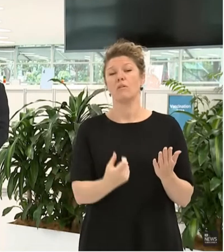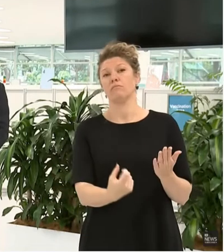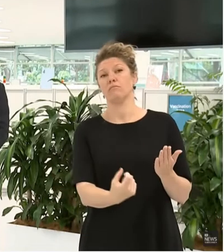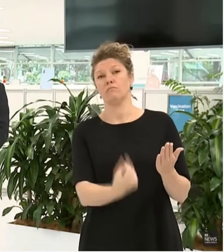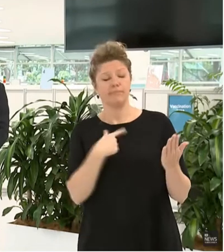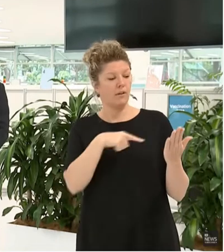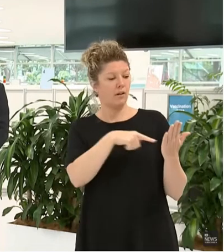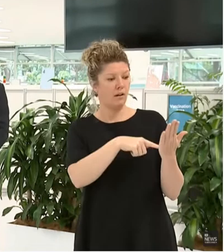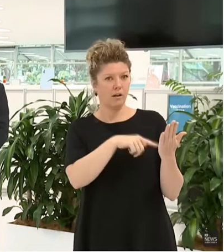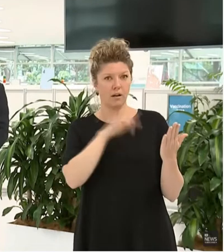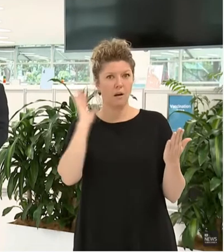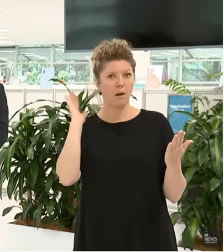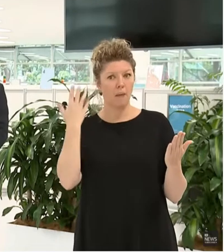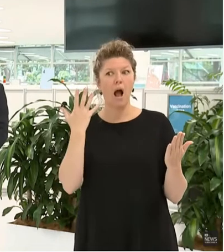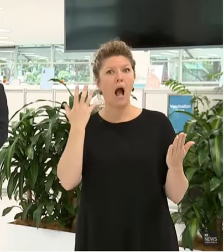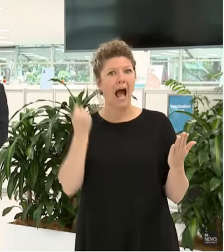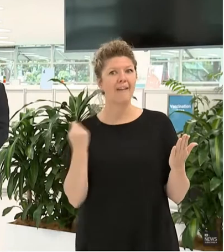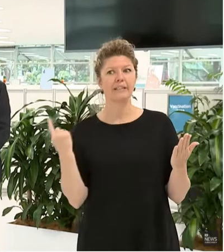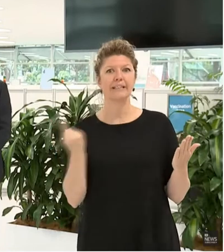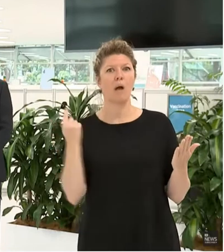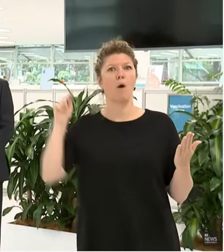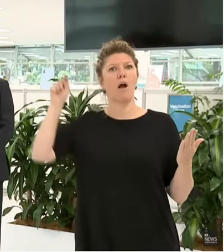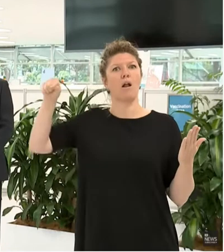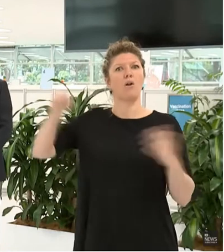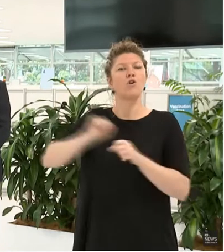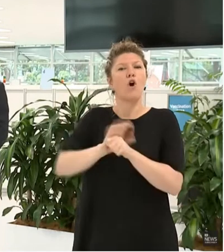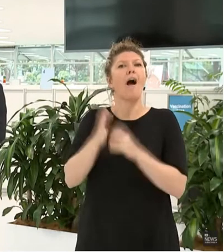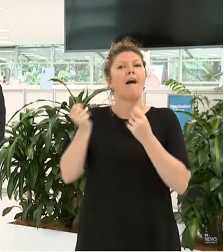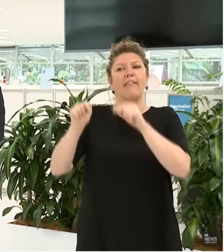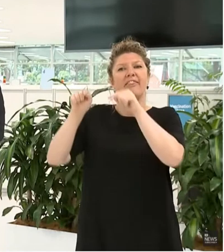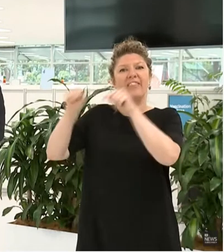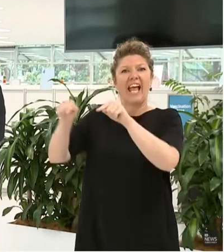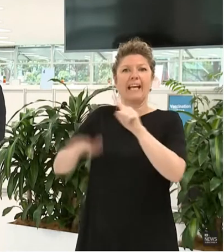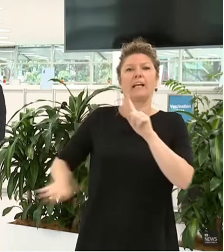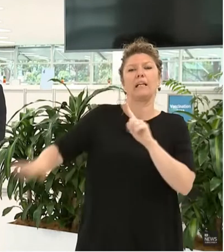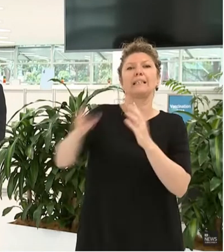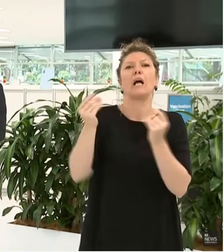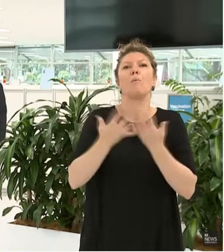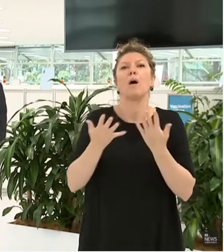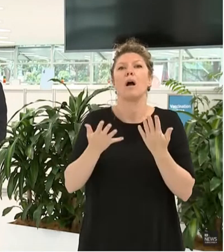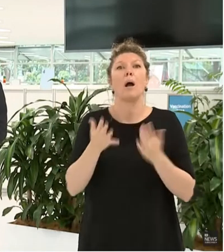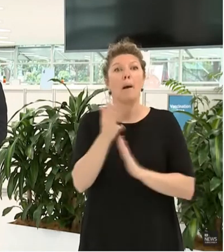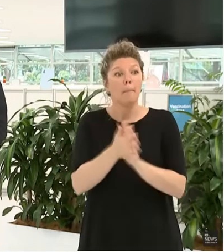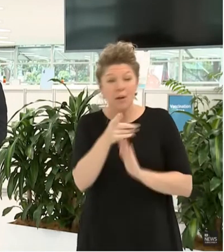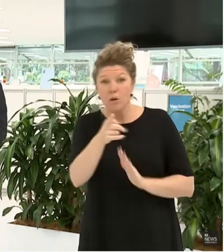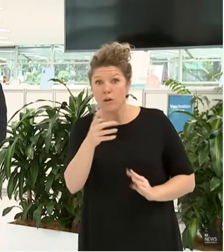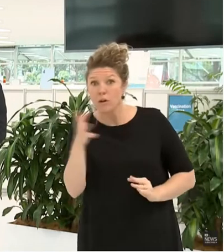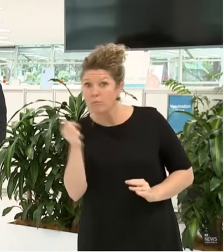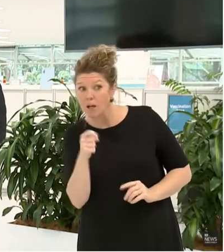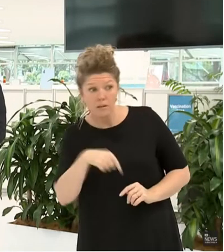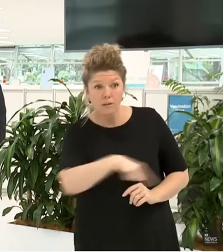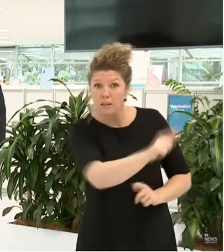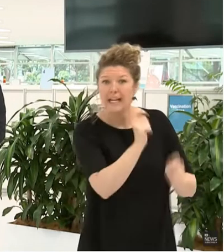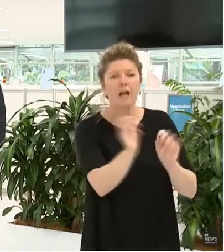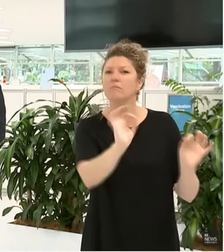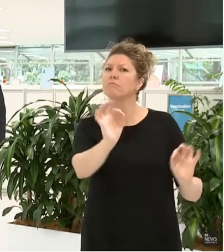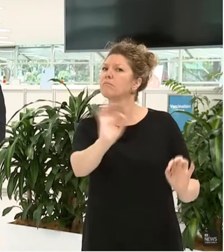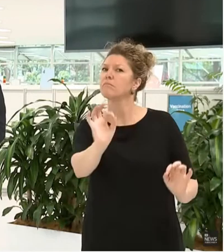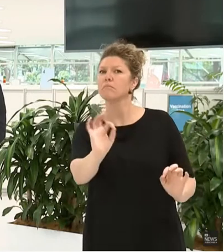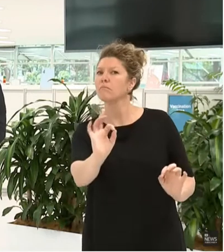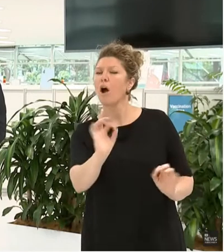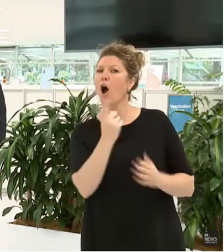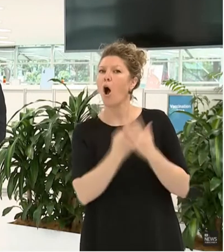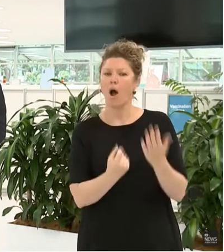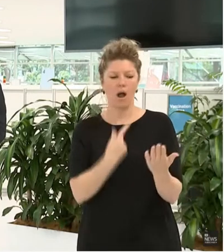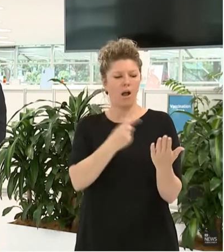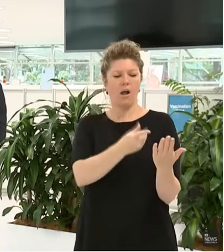had been a COVID case at some point in time at that venue. That does not mean you need to get a test.